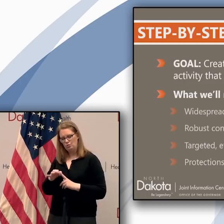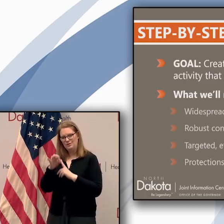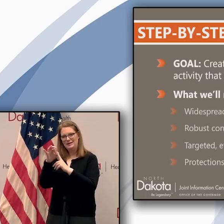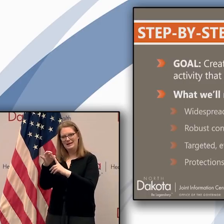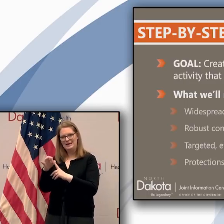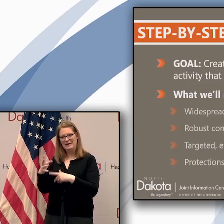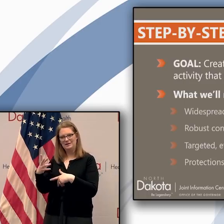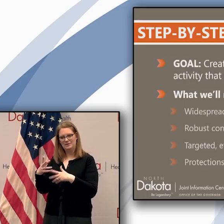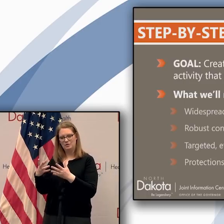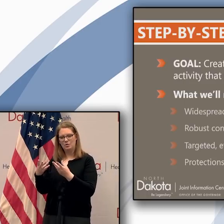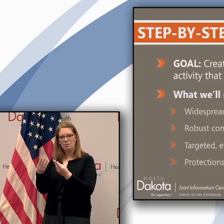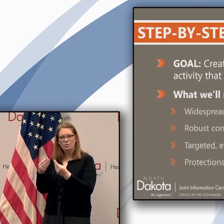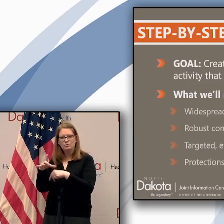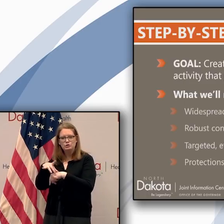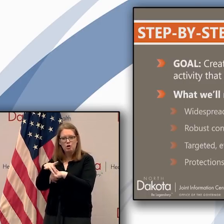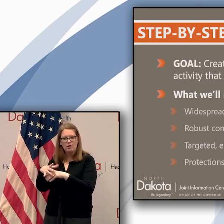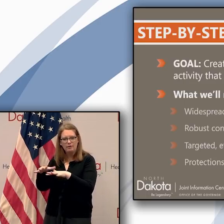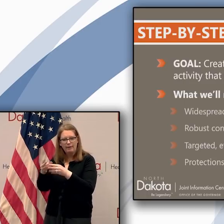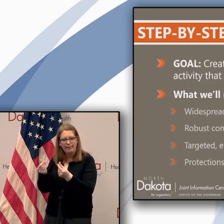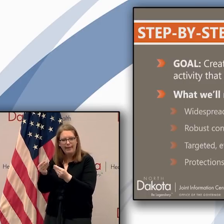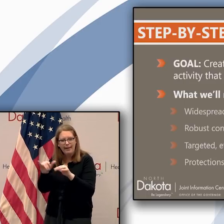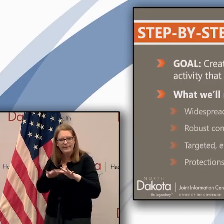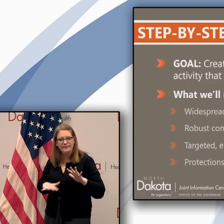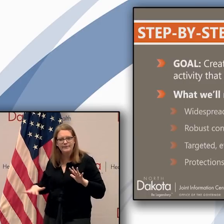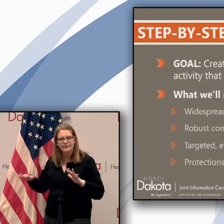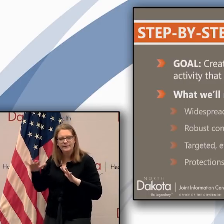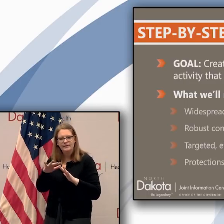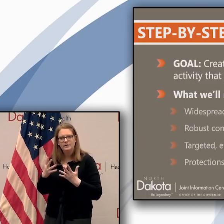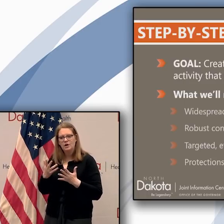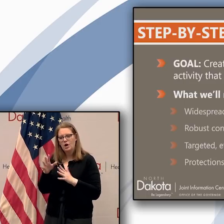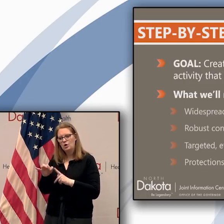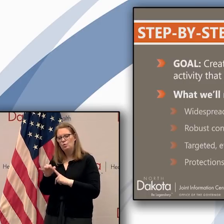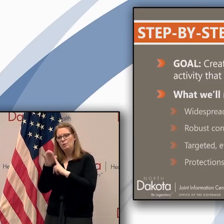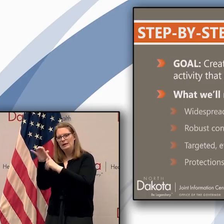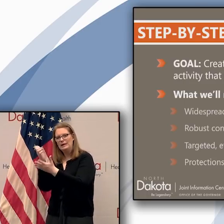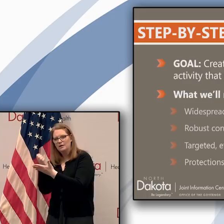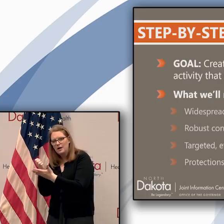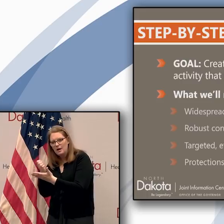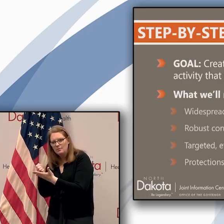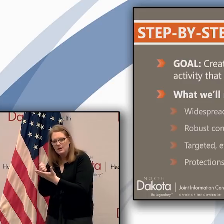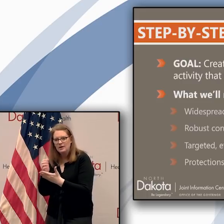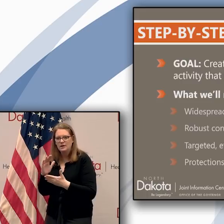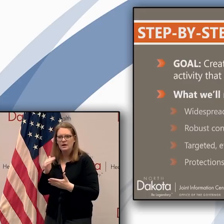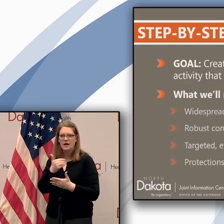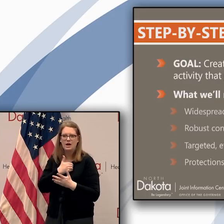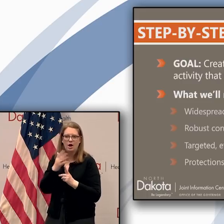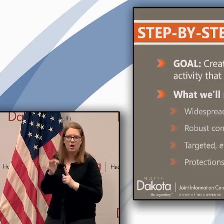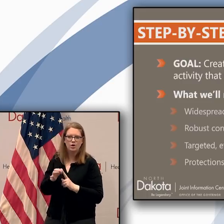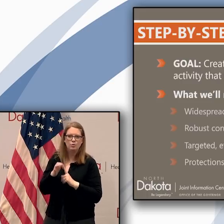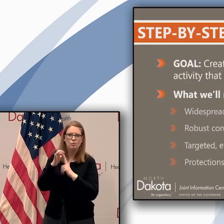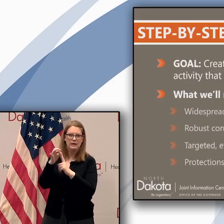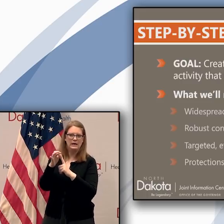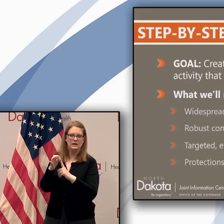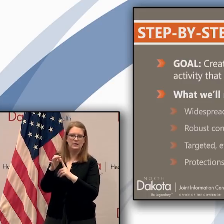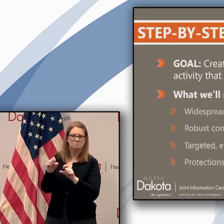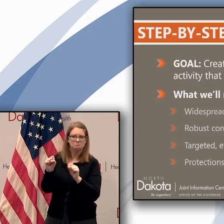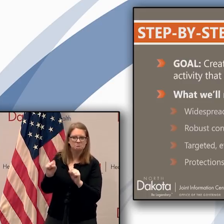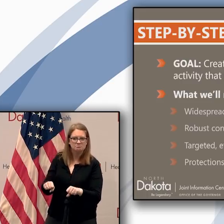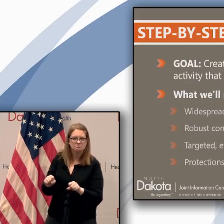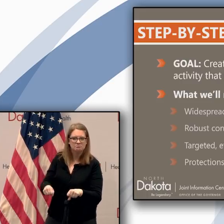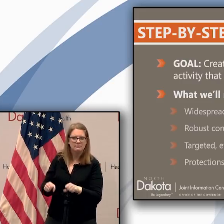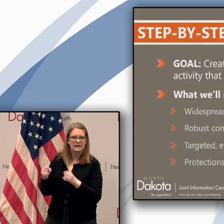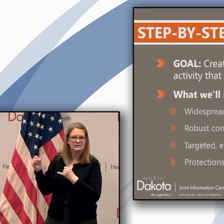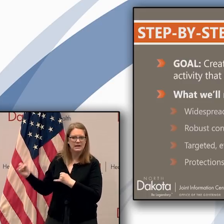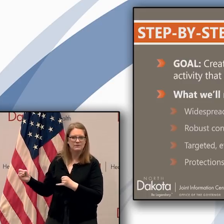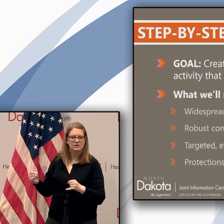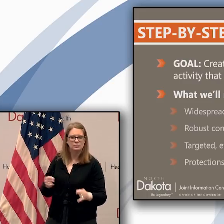unique geography, and our unique economy and our unique capability as individuals.